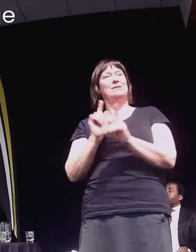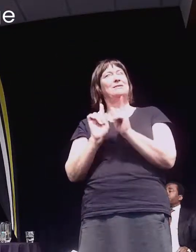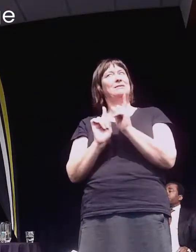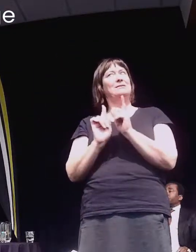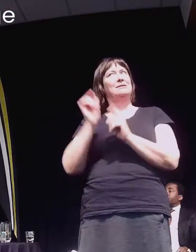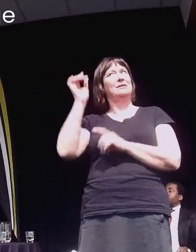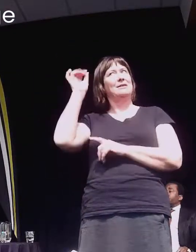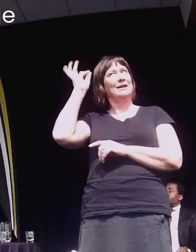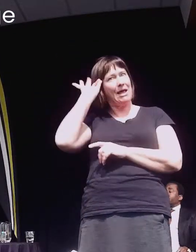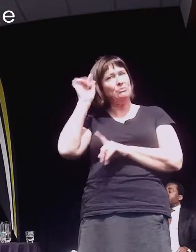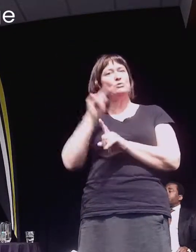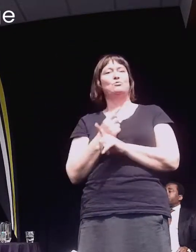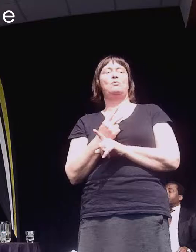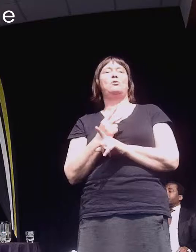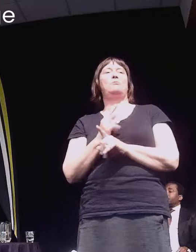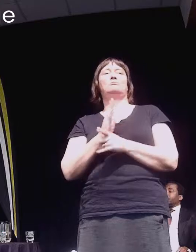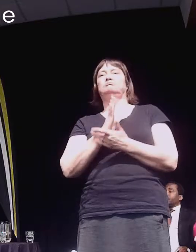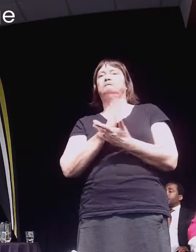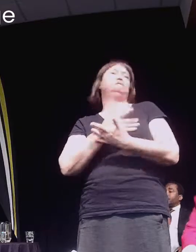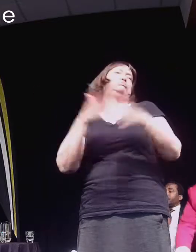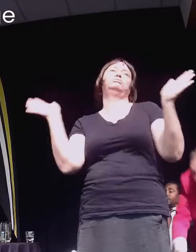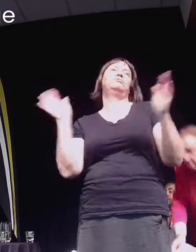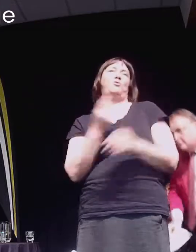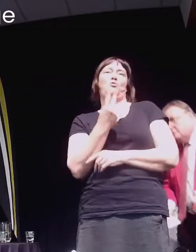Mitigation, adaptation, the whole lot.